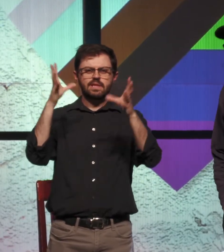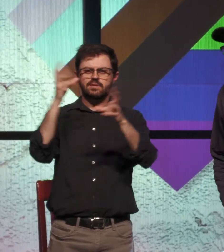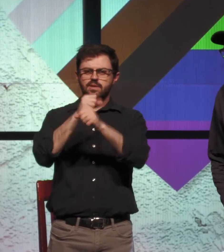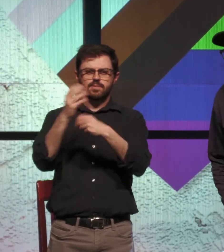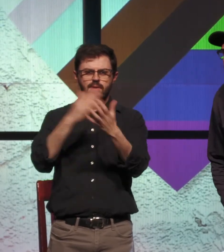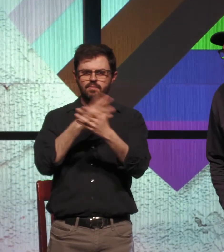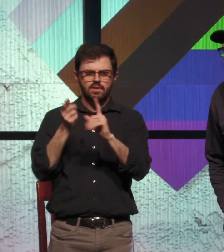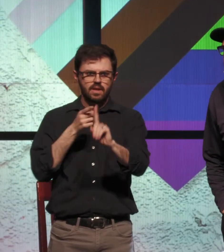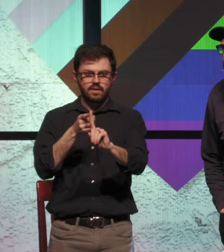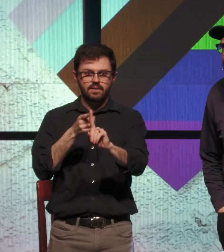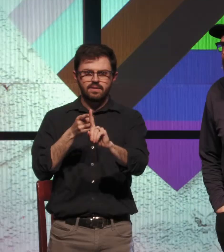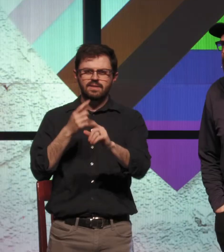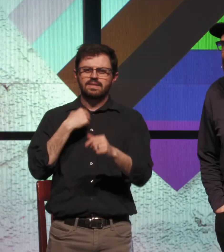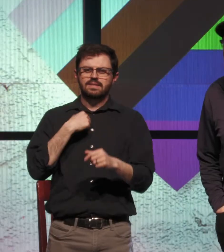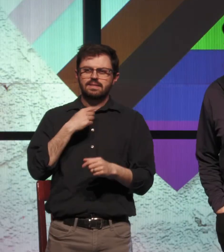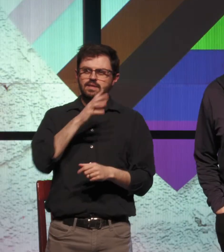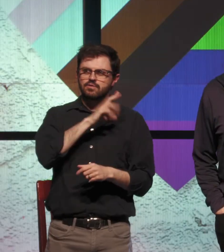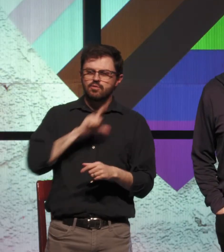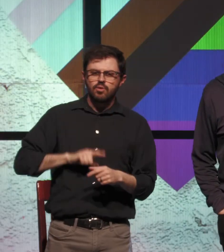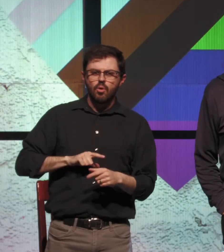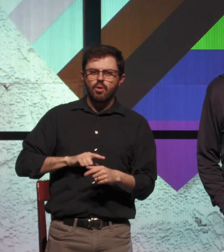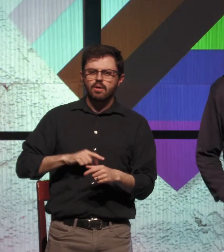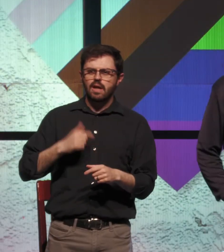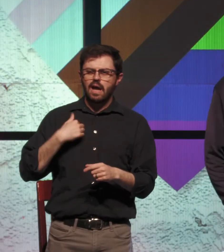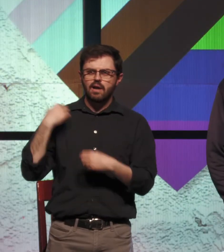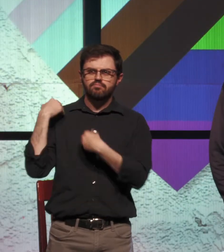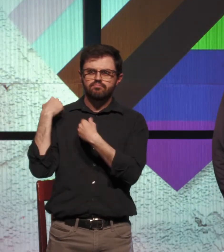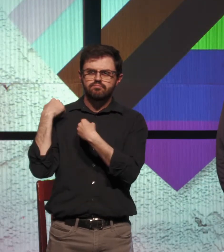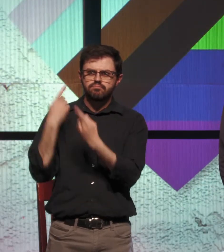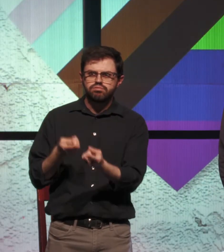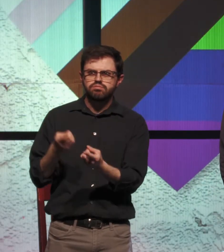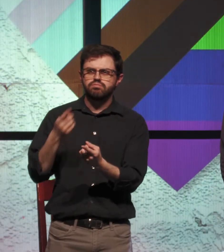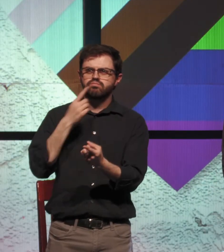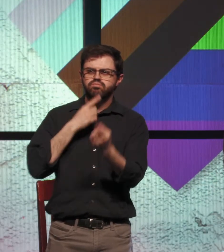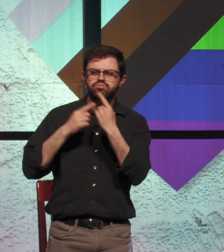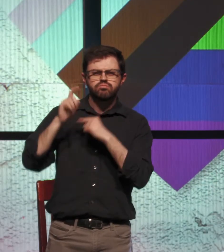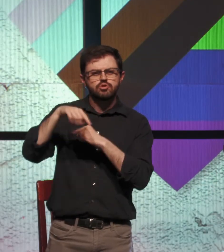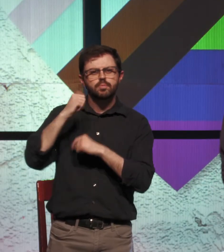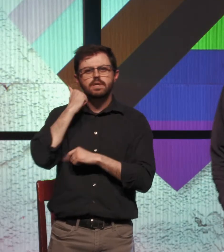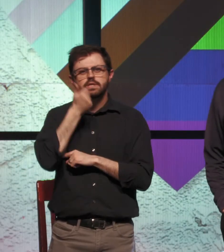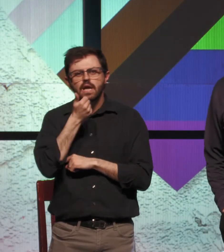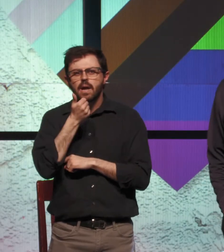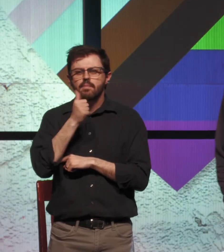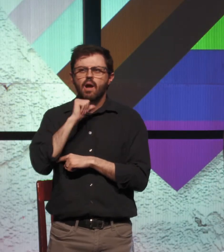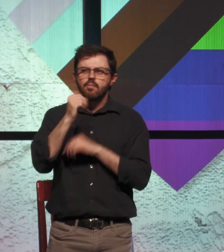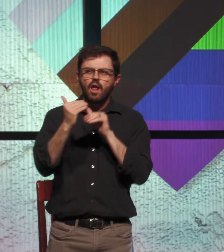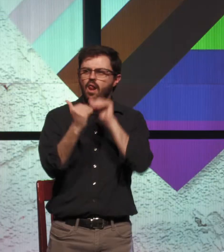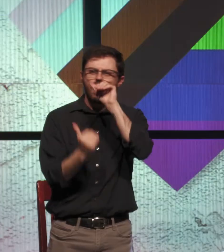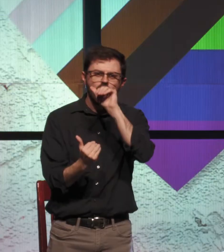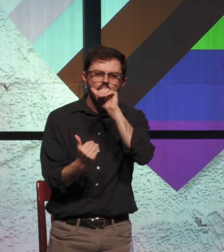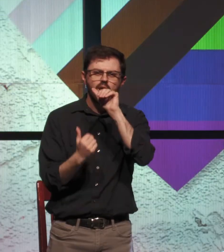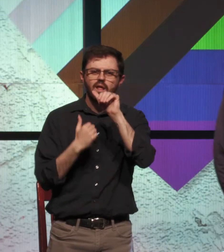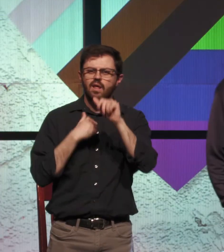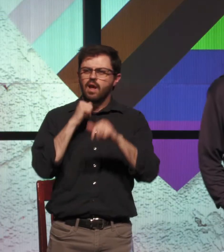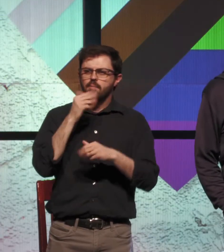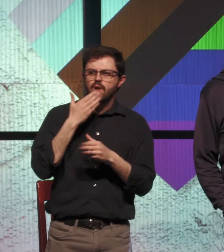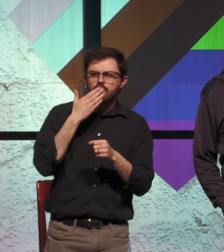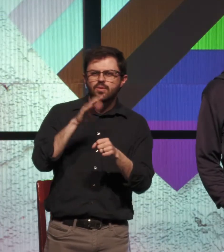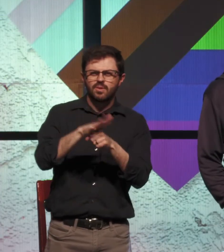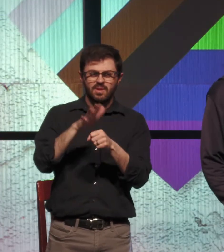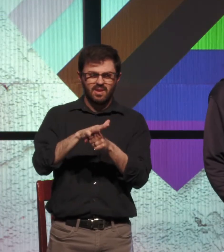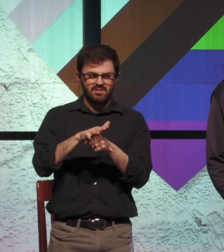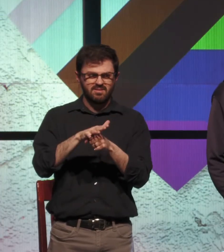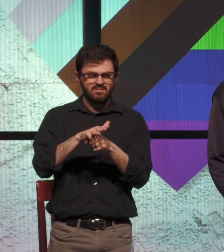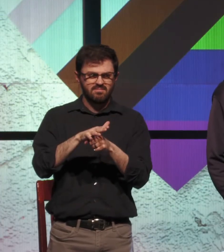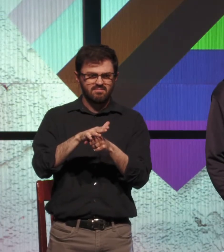be ashamed. Lord, I've been told I don't measure up. Lord, I've been told I'm not good enough. Does that resonate?